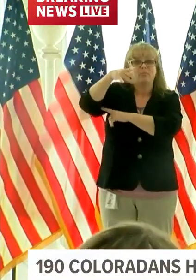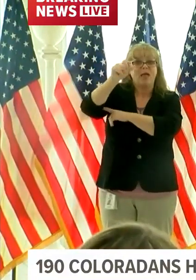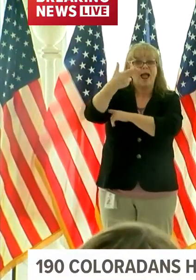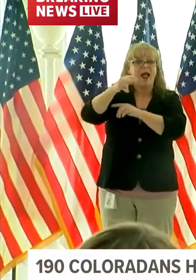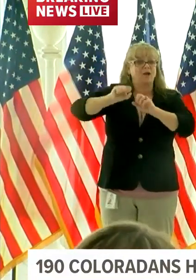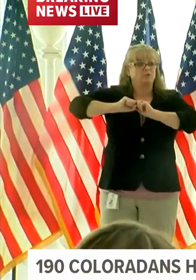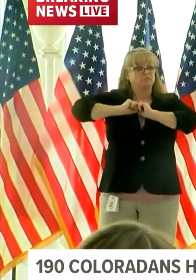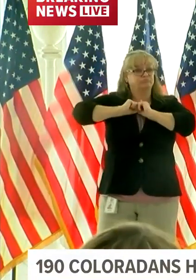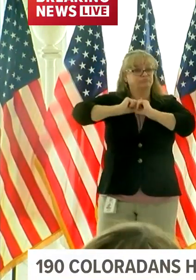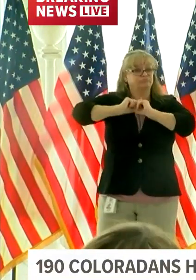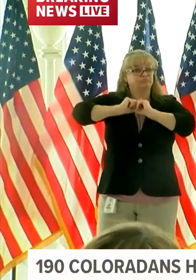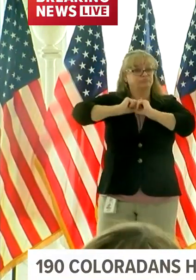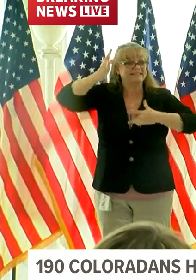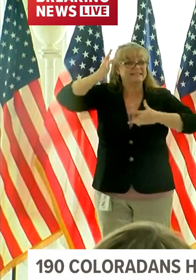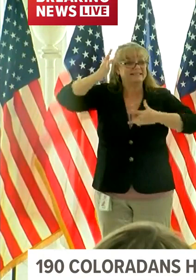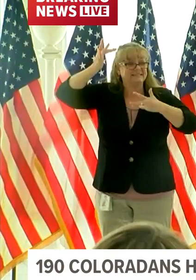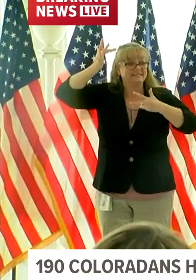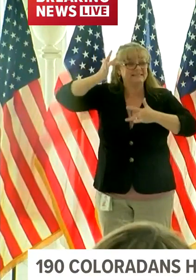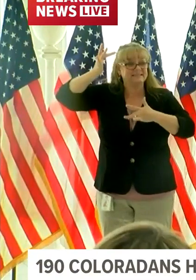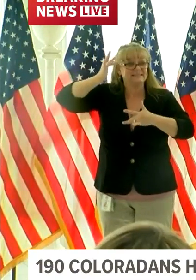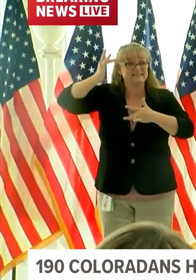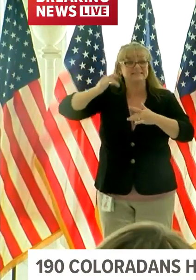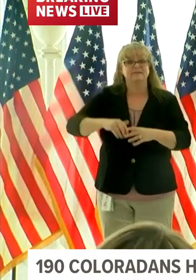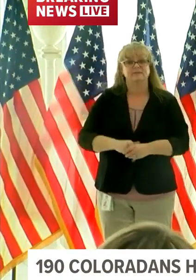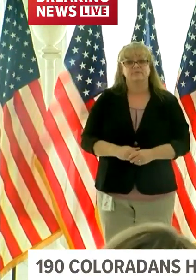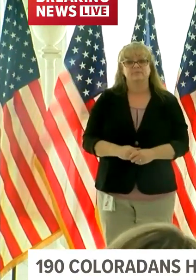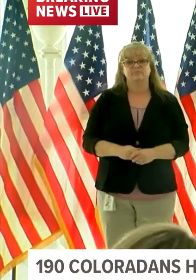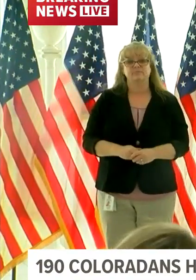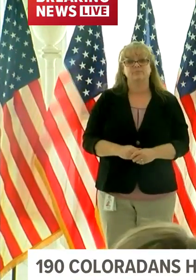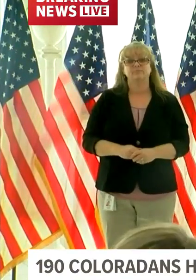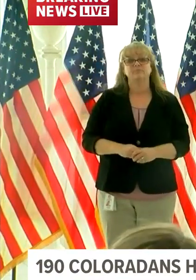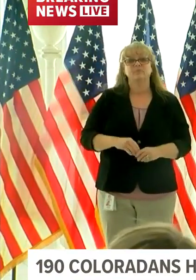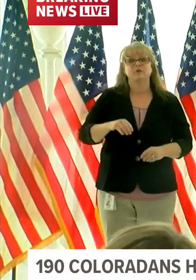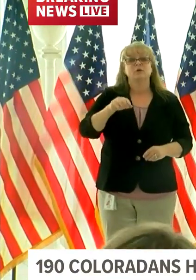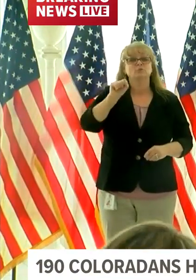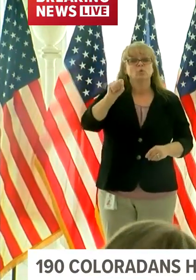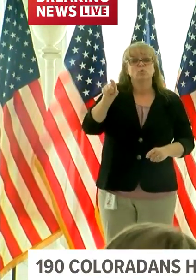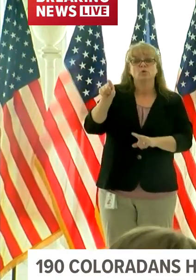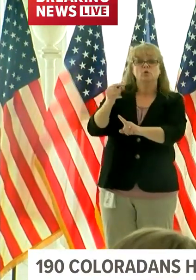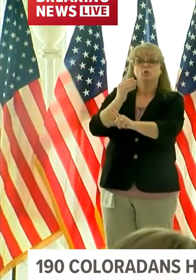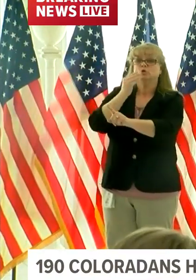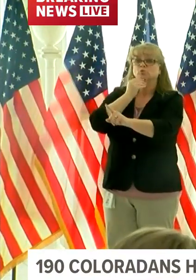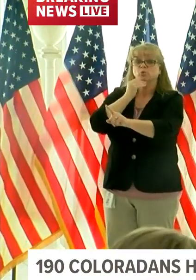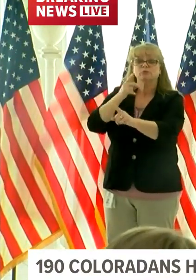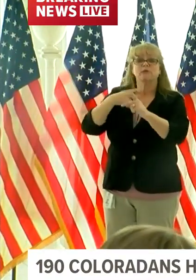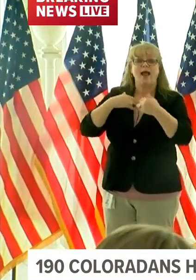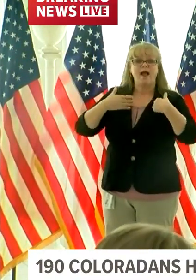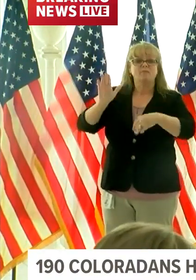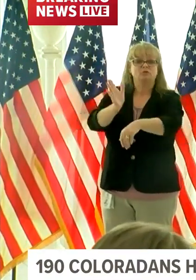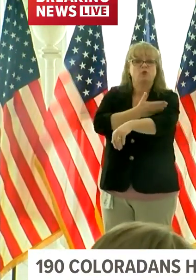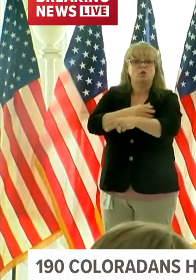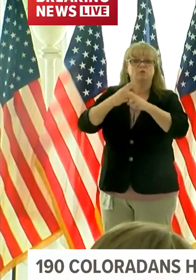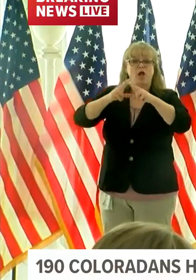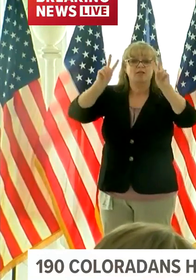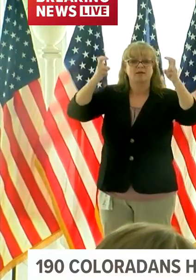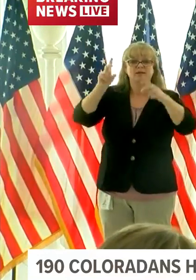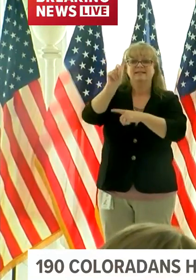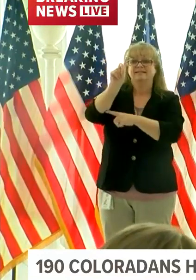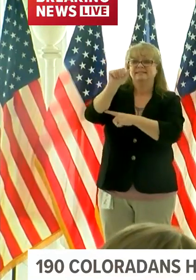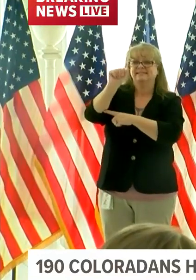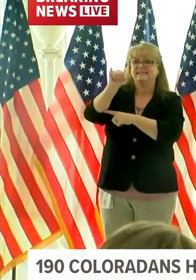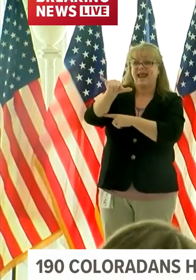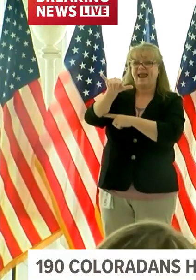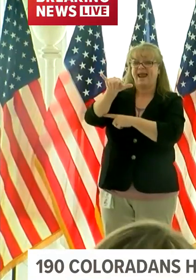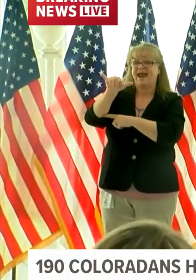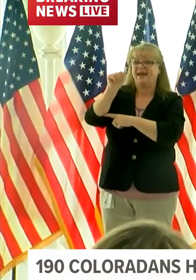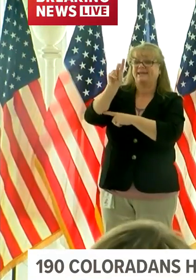Jewish families across the country, including mine, we sing every year, called Dayenu, which in English means it would have been enough. It's a song that